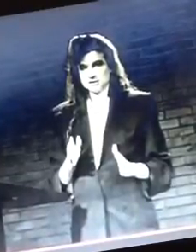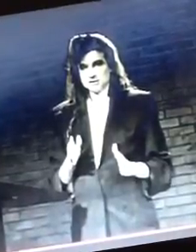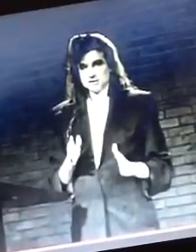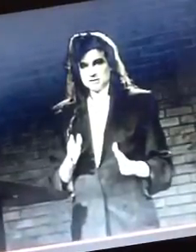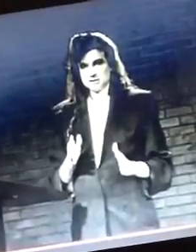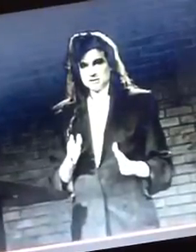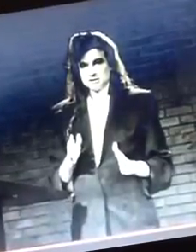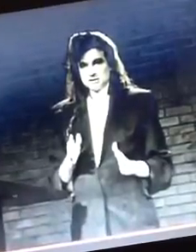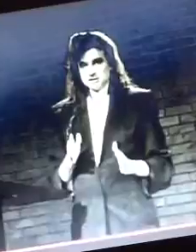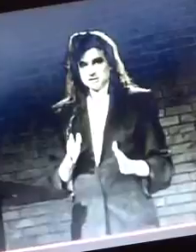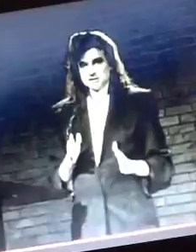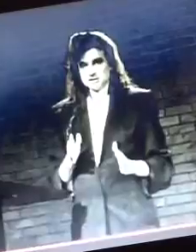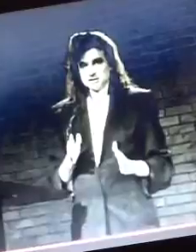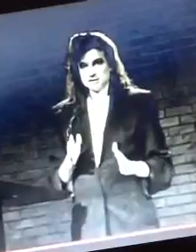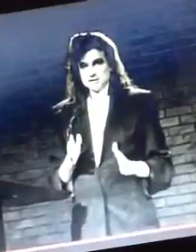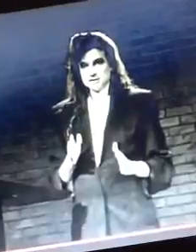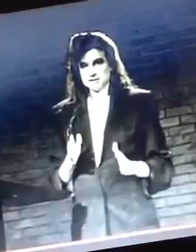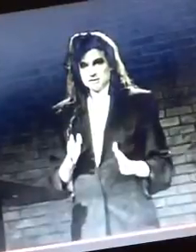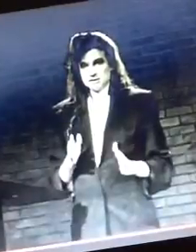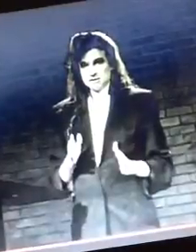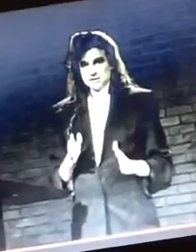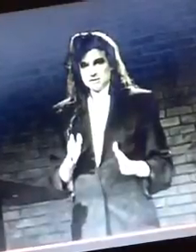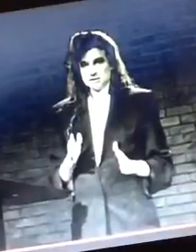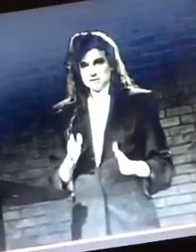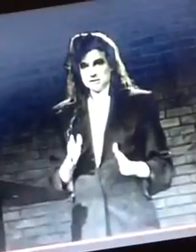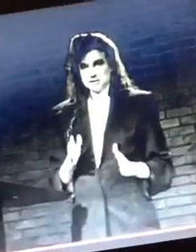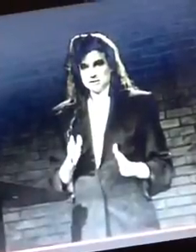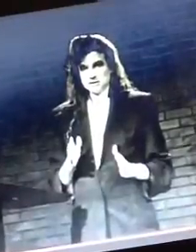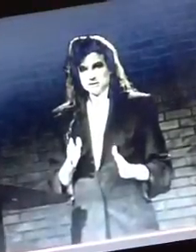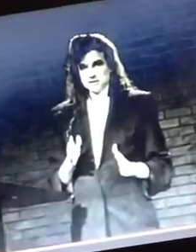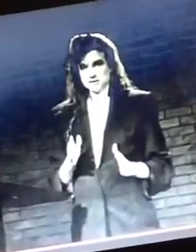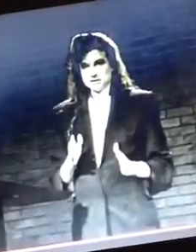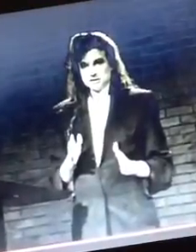budget and they cannot afford to pay for an interpreter